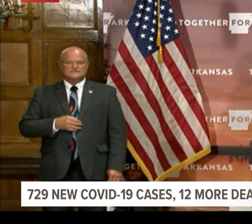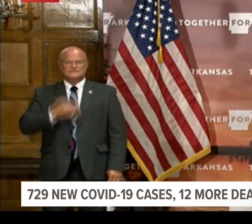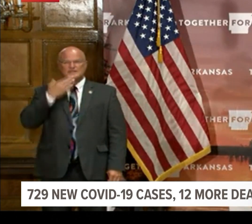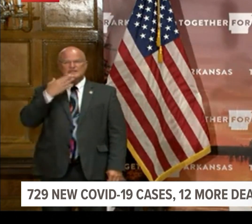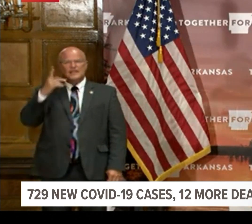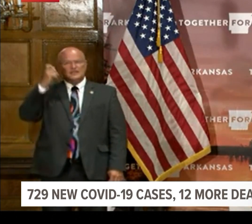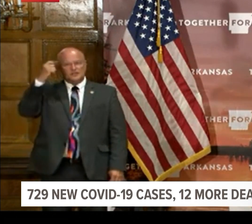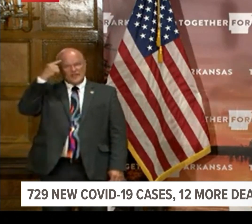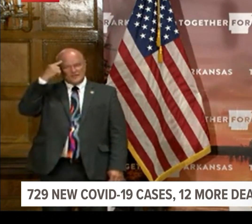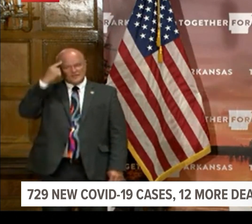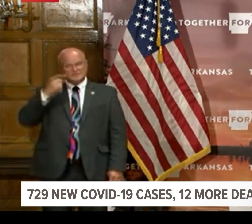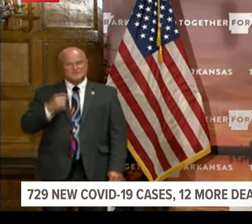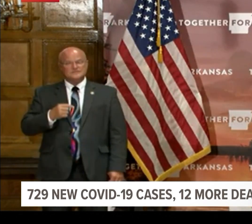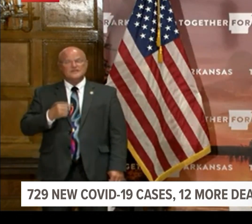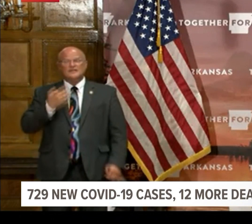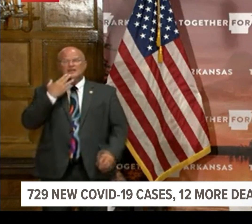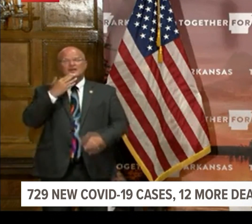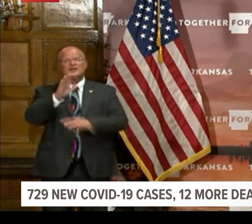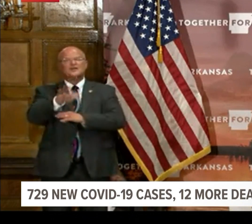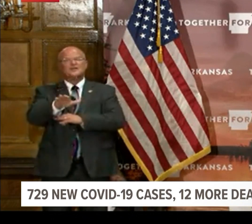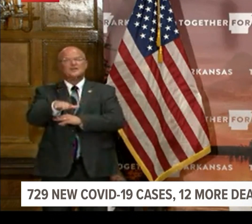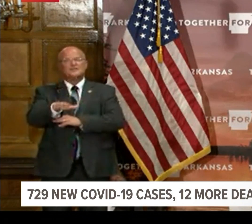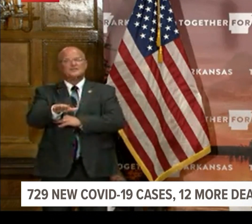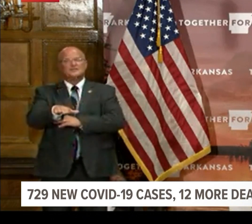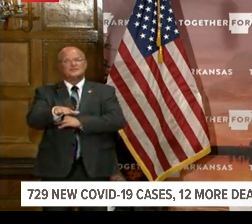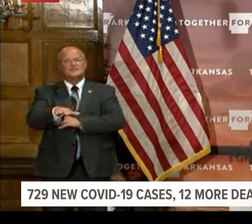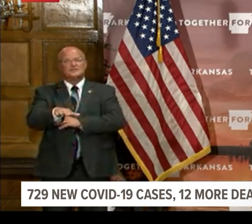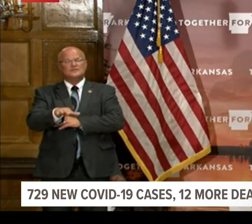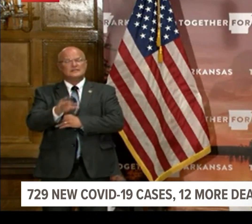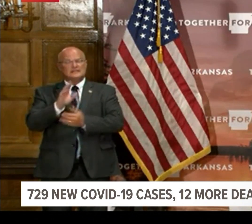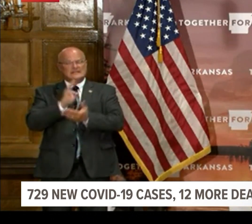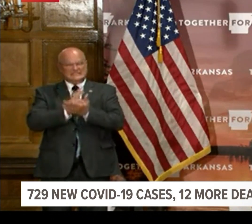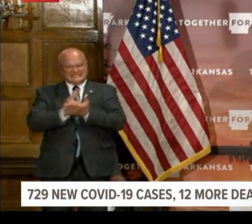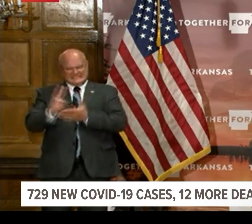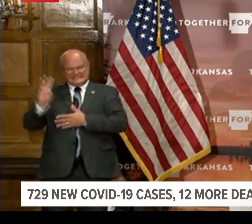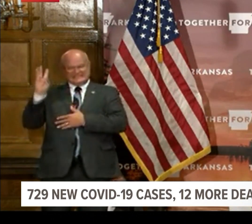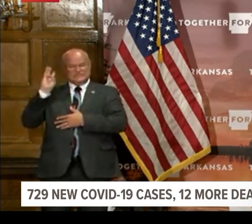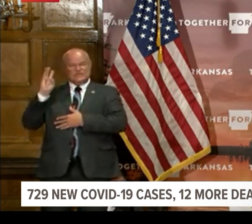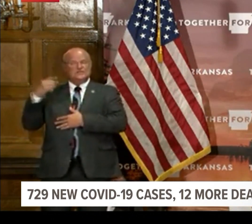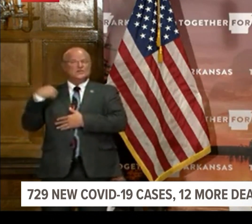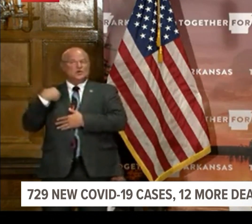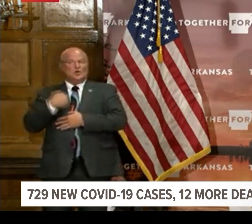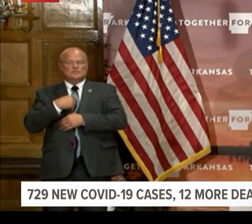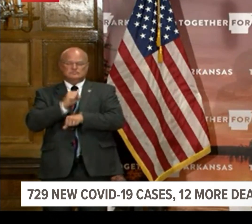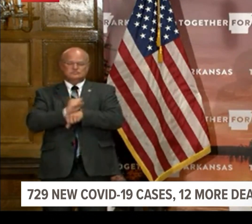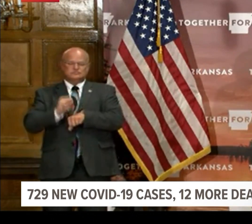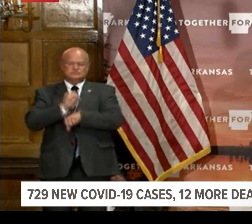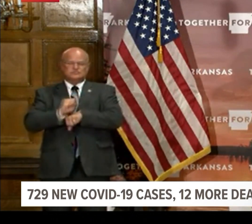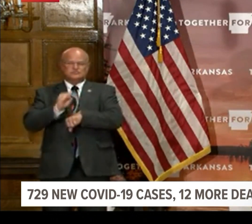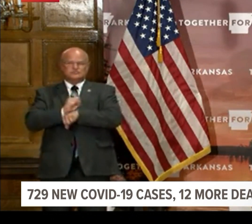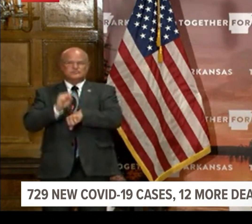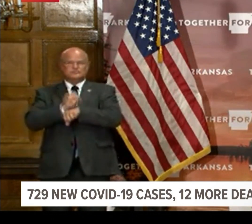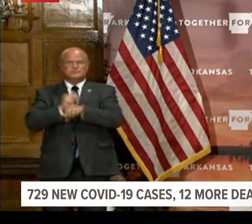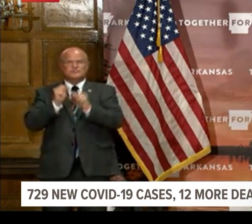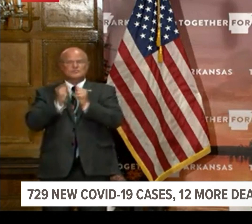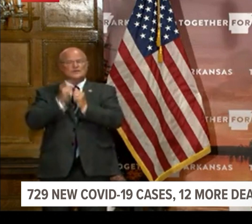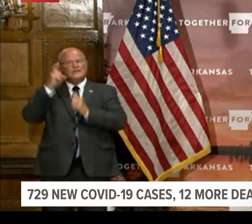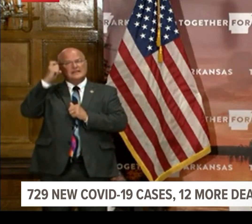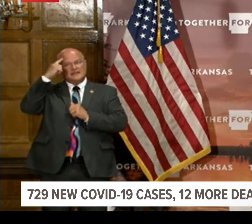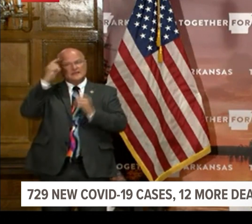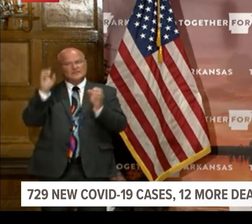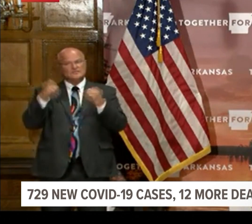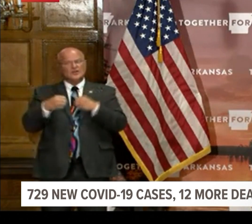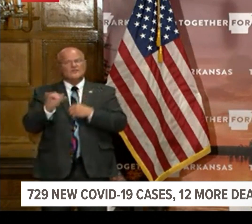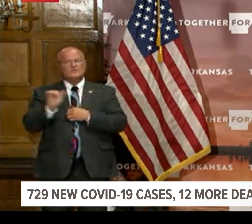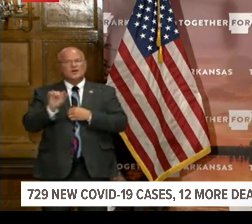Thank you, Governor. Good afternoon. For the last 6 weeks, we have been working alongside with the Governor's office and